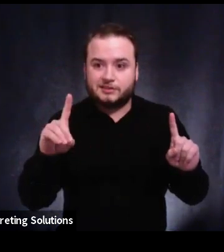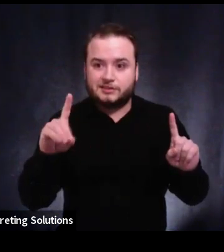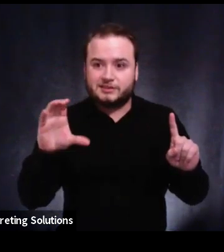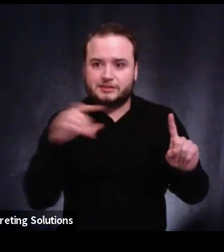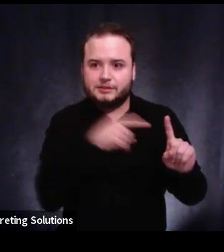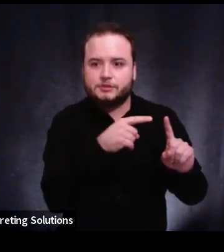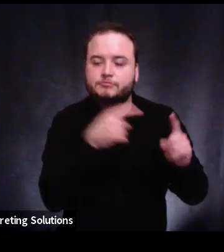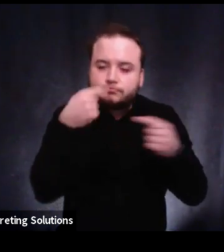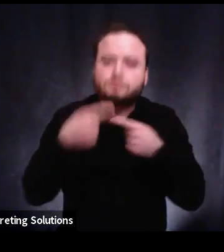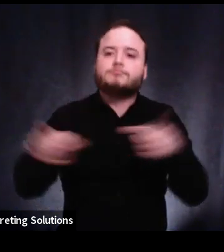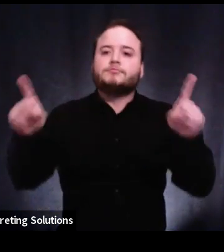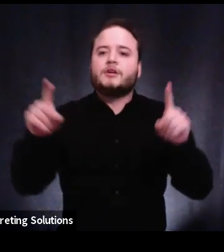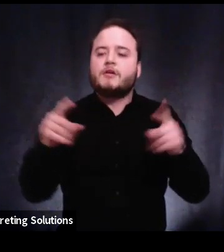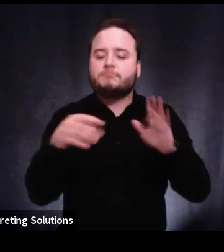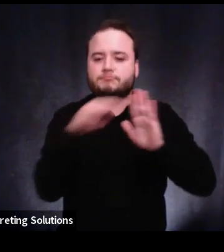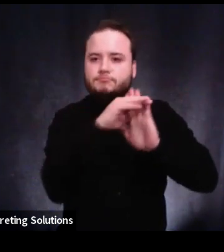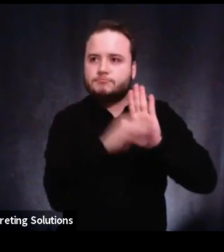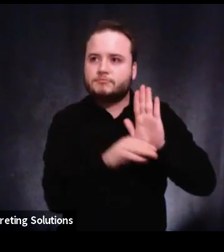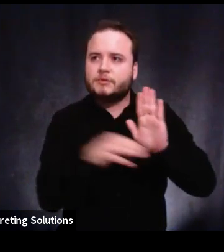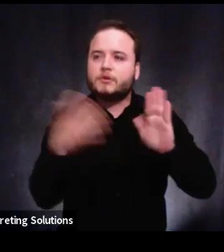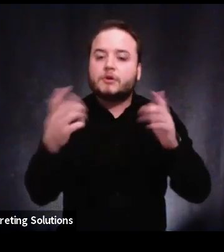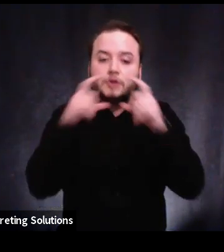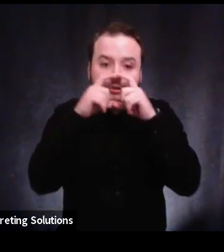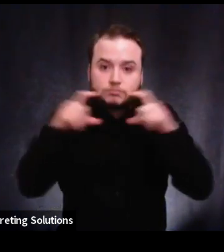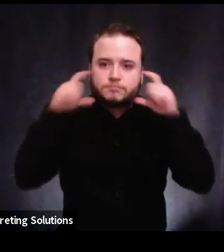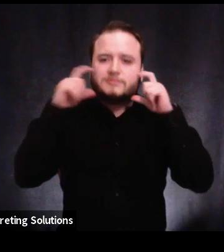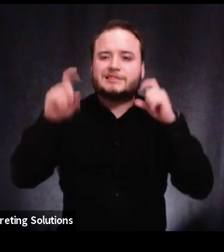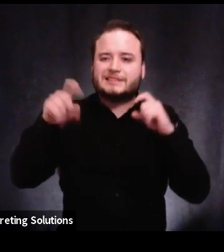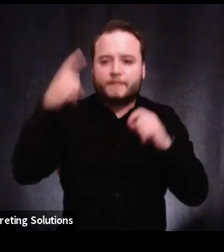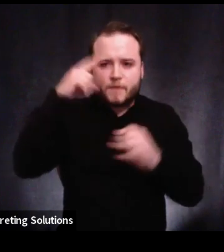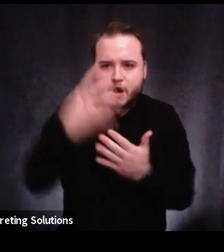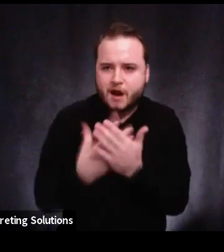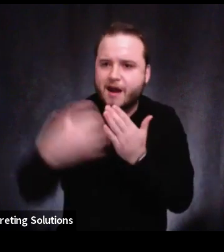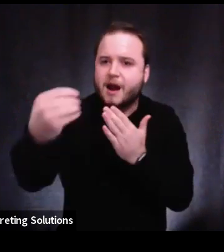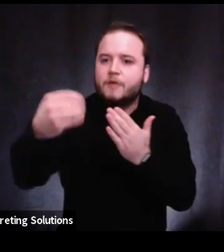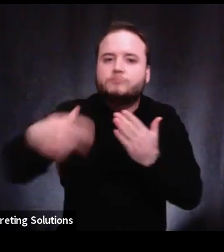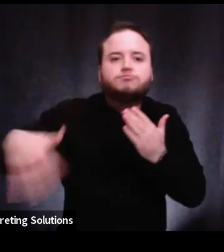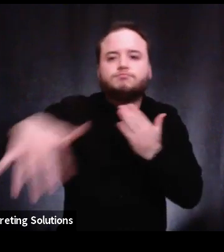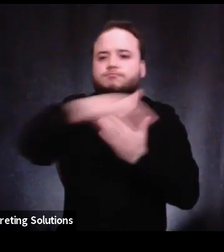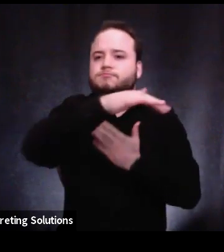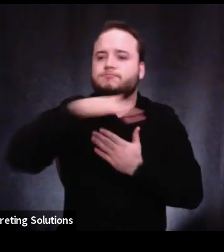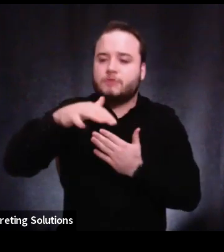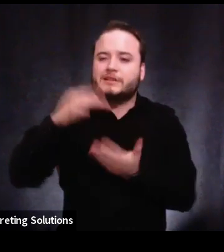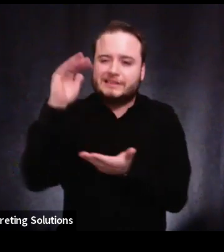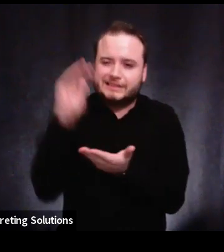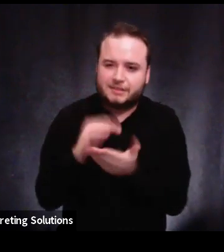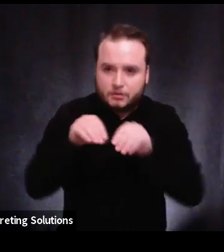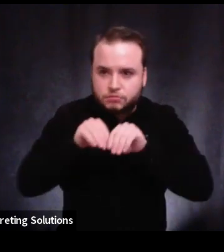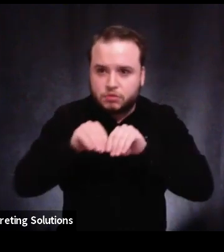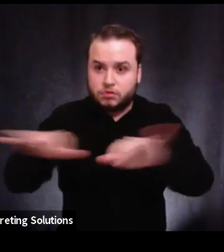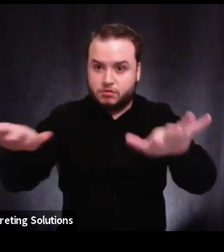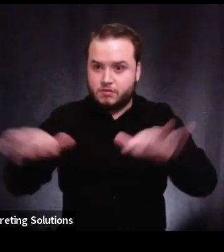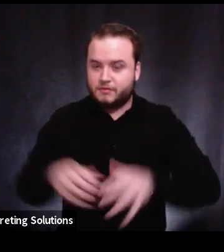is a helpful strategy to help slow the spread of the disease. And as we've been saying,